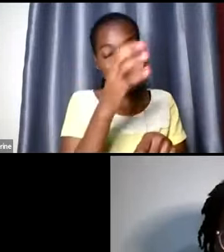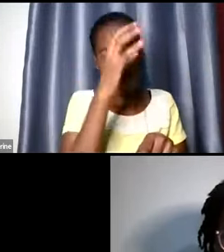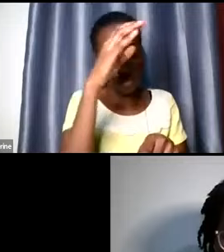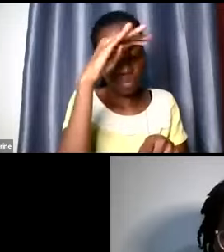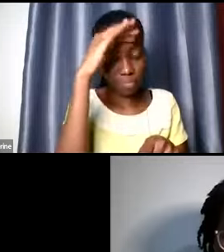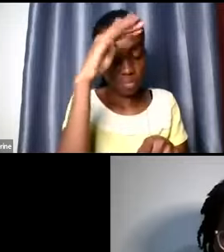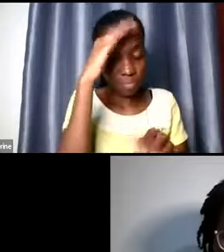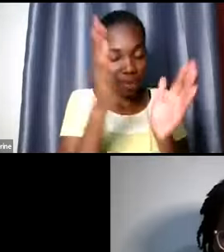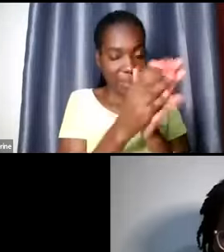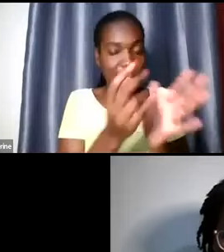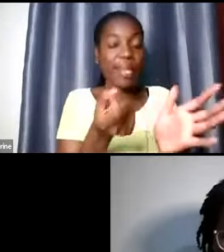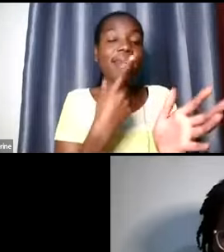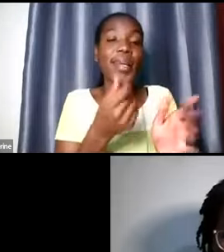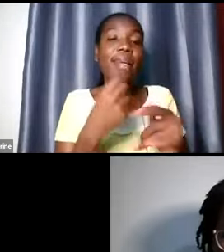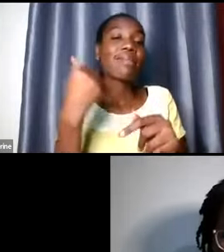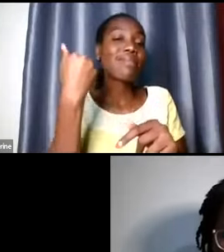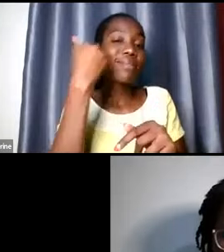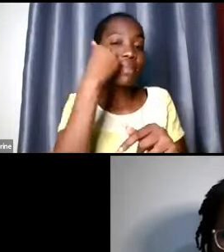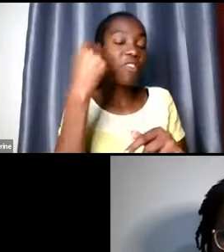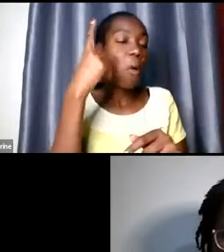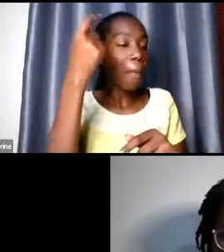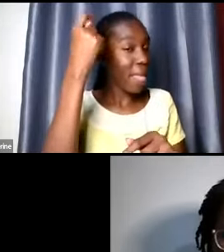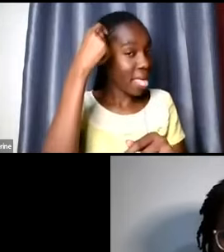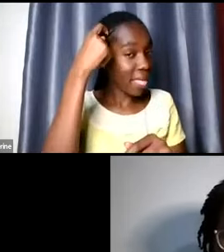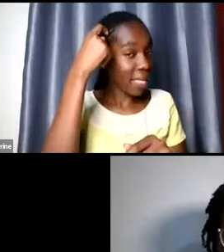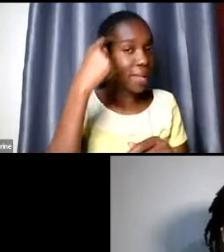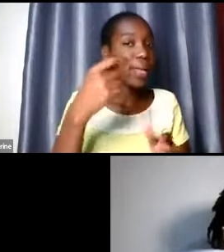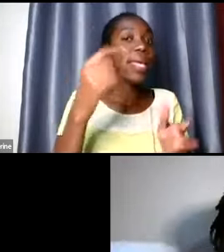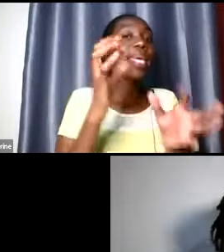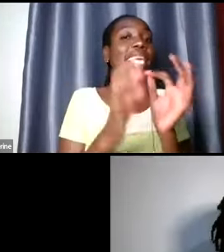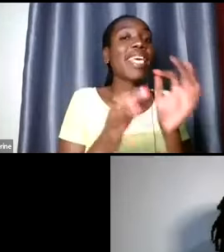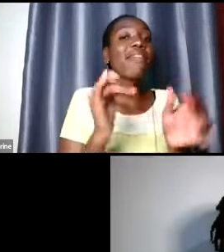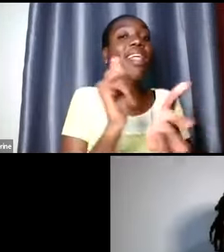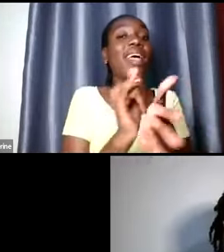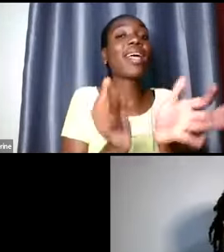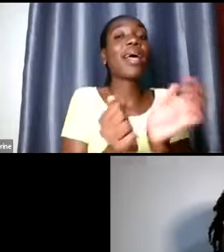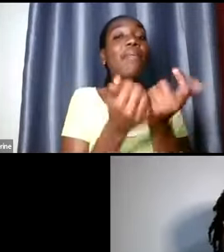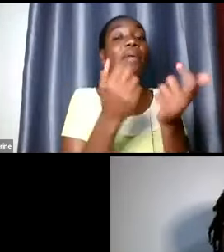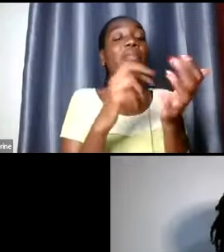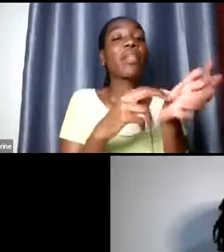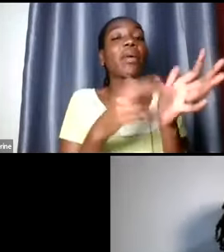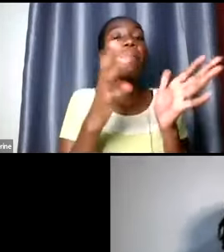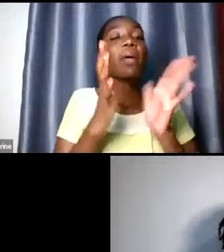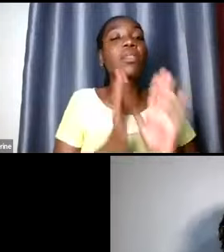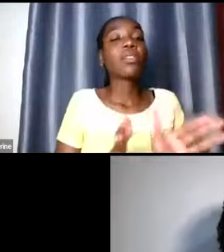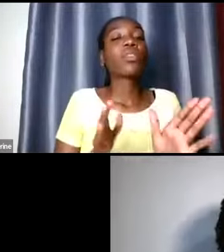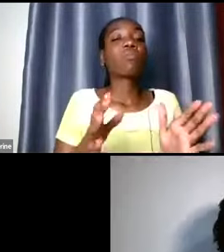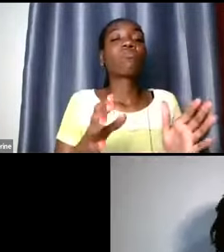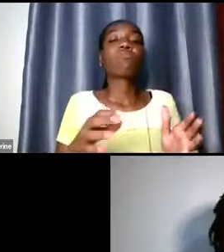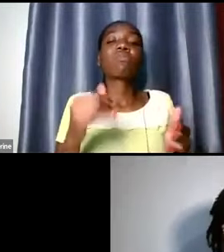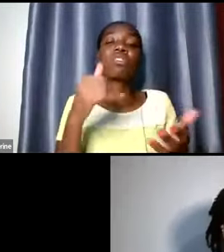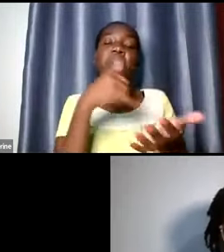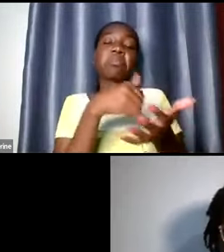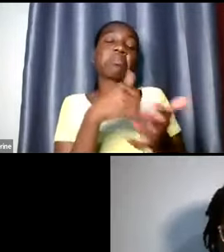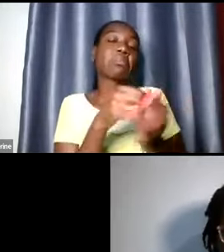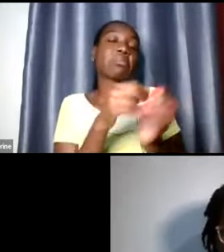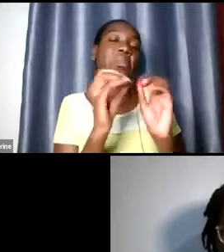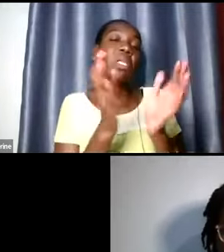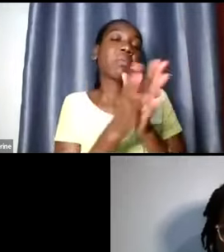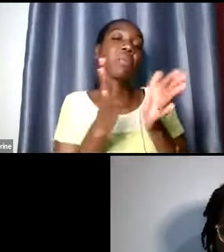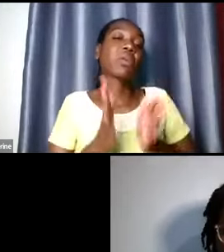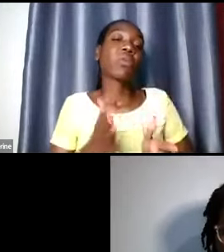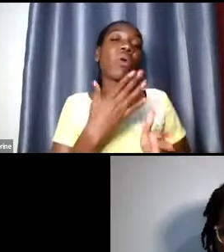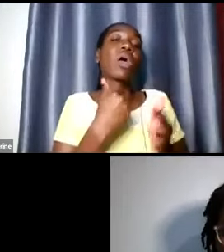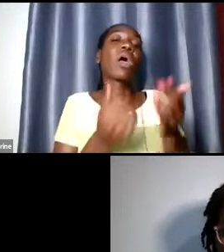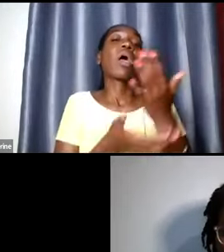addiction is a disease of the brain. And when that happens, the person is no longer in charge and therefore needs to be helped. There are